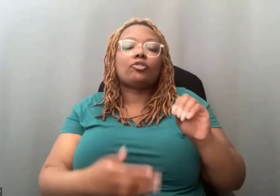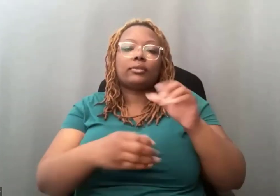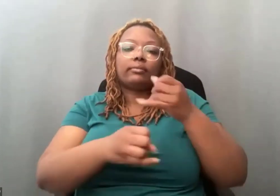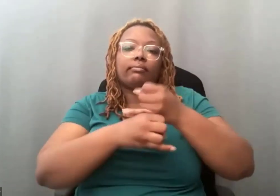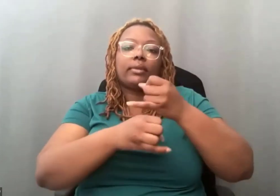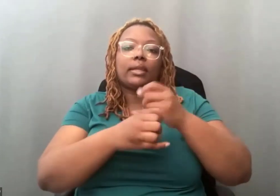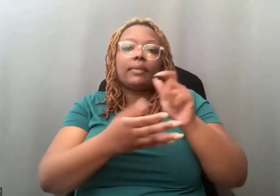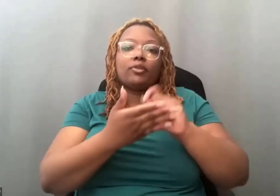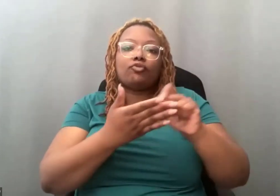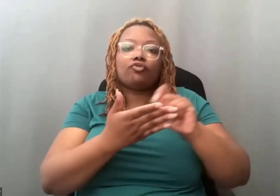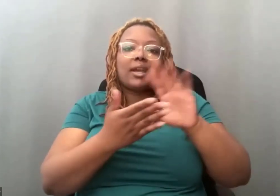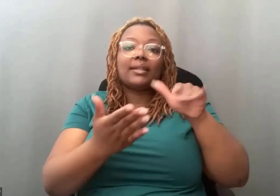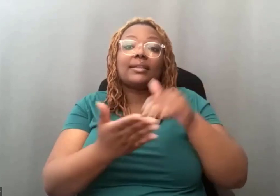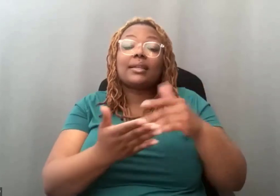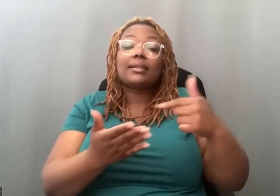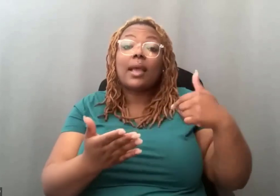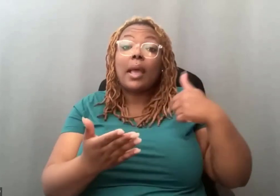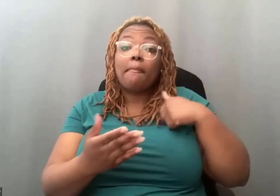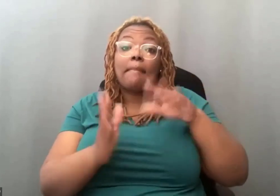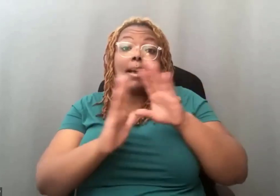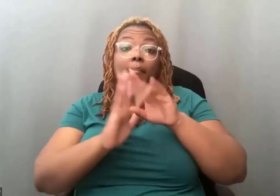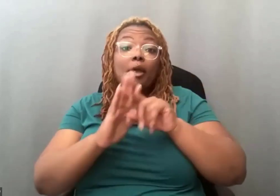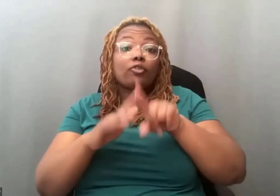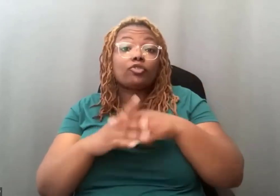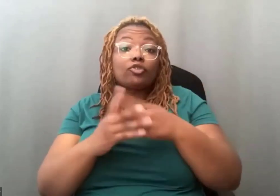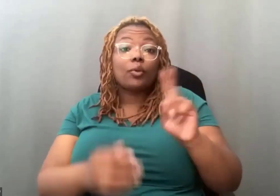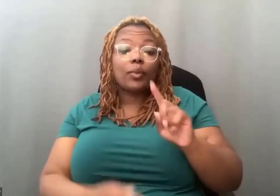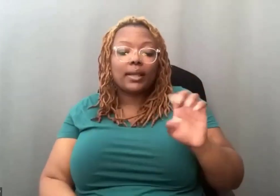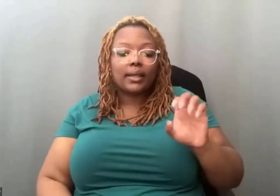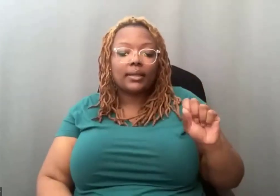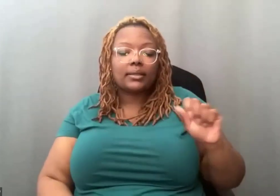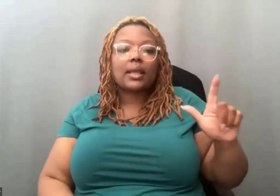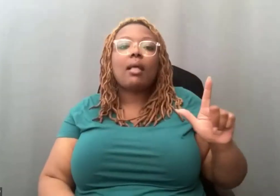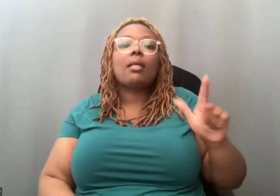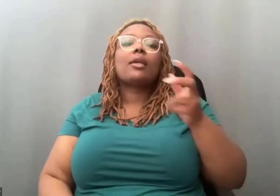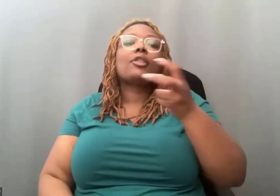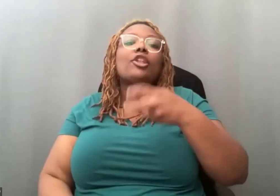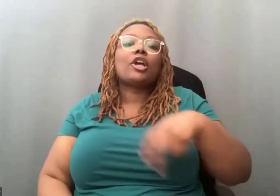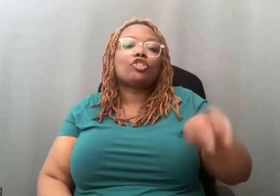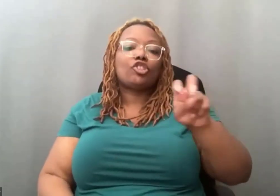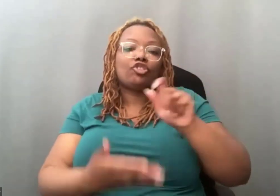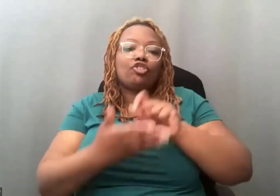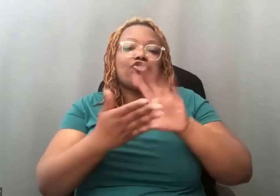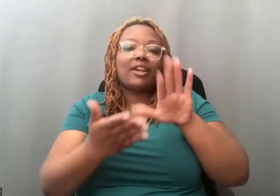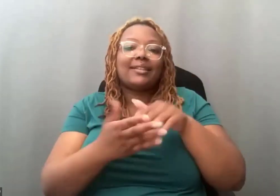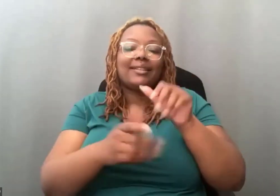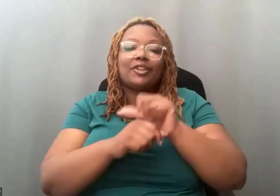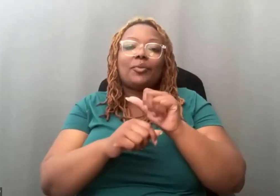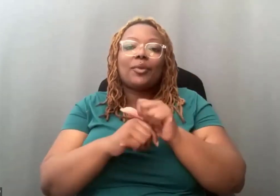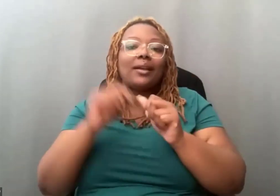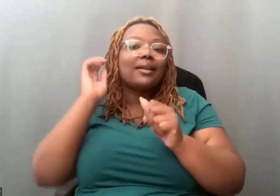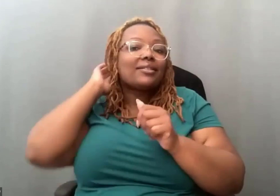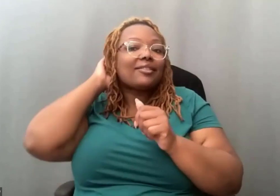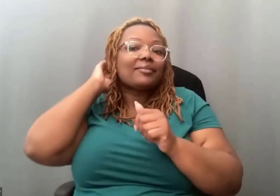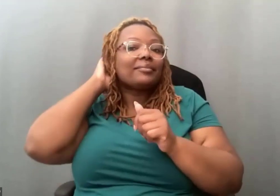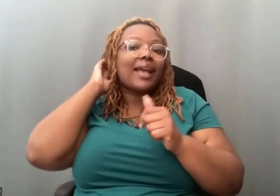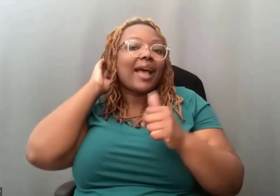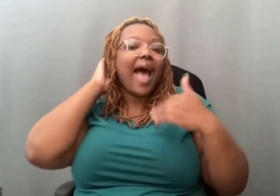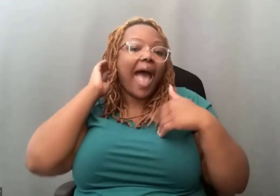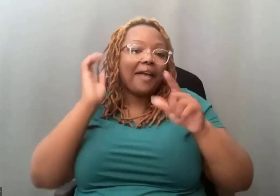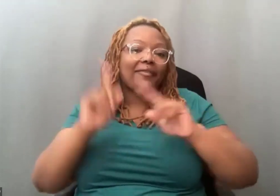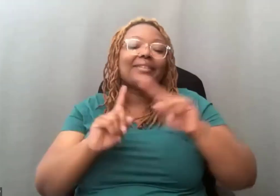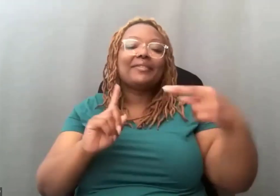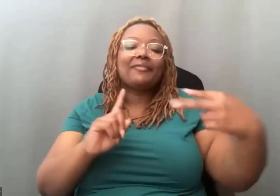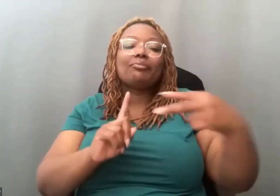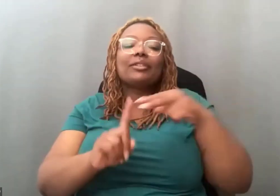background actually started in ESL, and then I transitioned into writing center work. So I'm kind of coming at this from a different angle than other folks